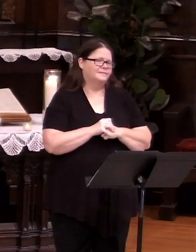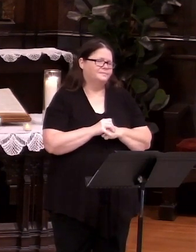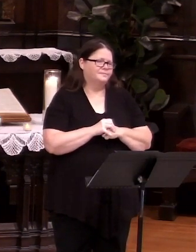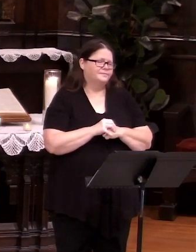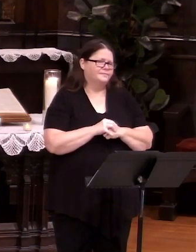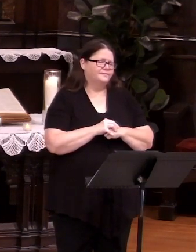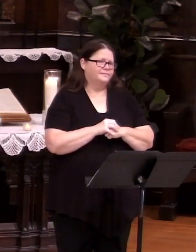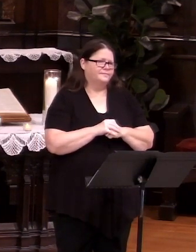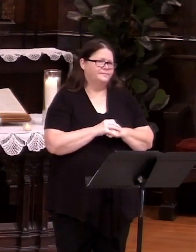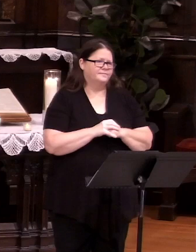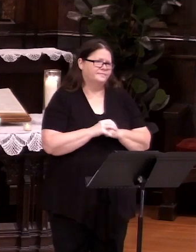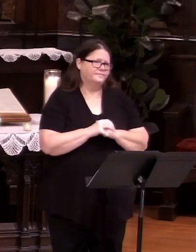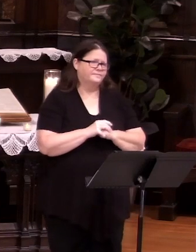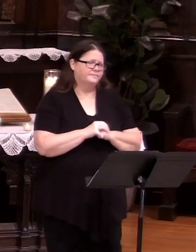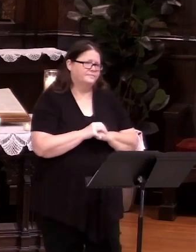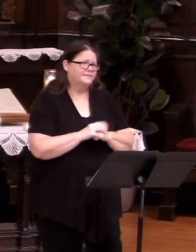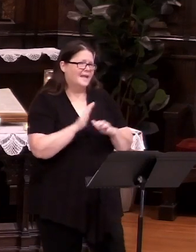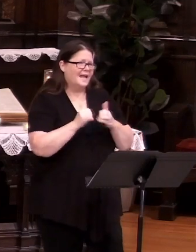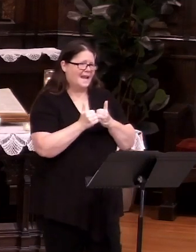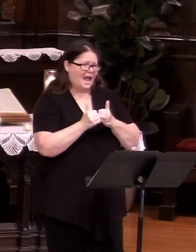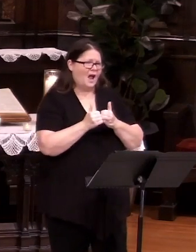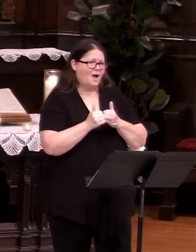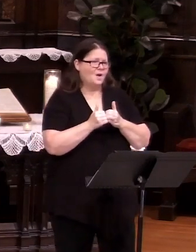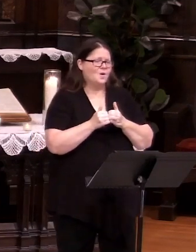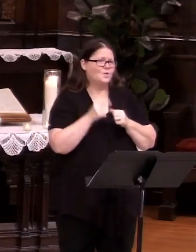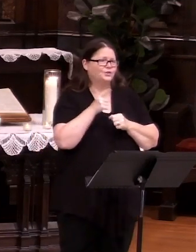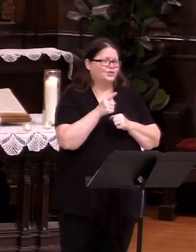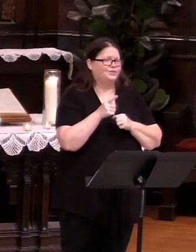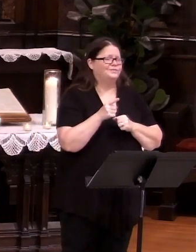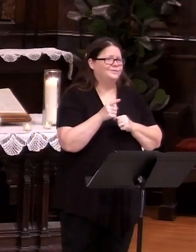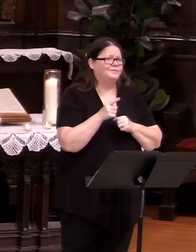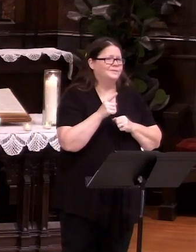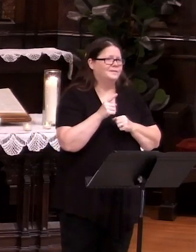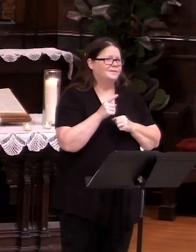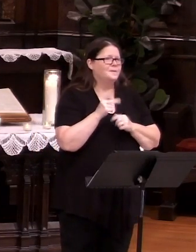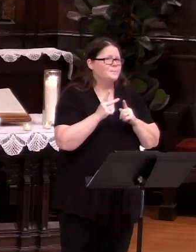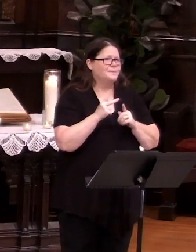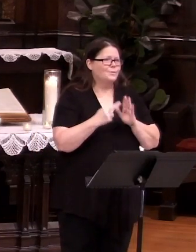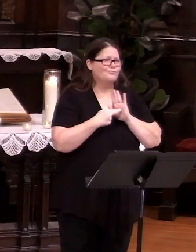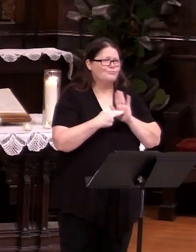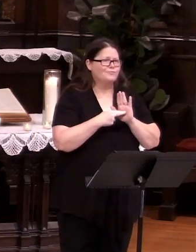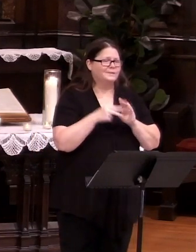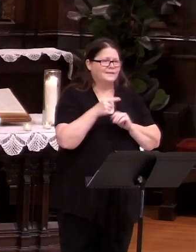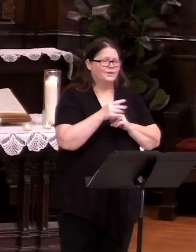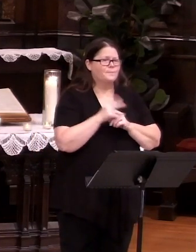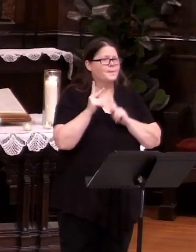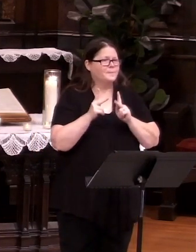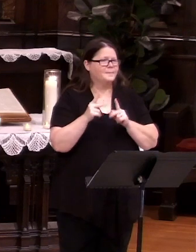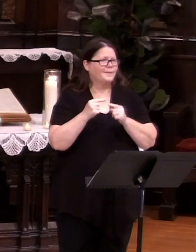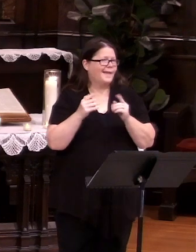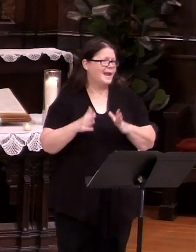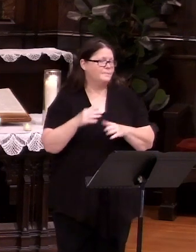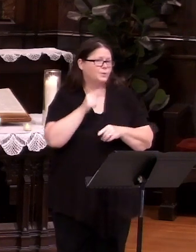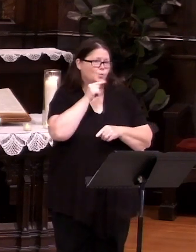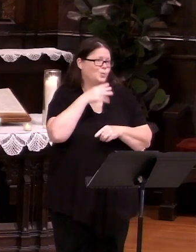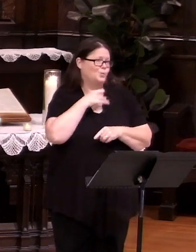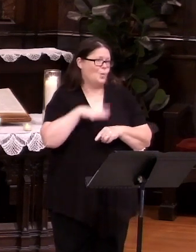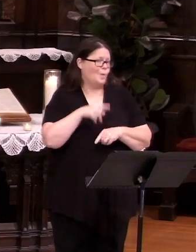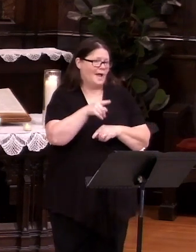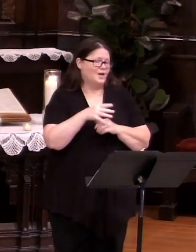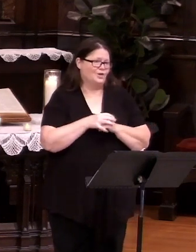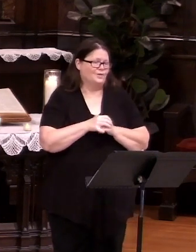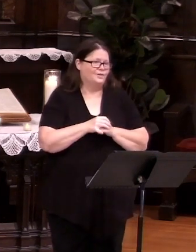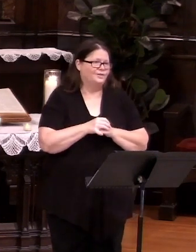way that she is depicted by those who don't like her is really